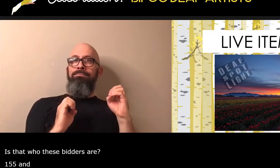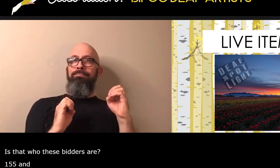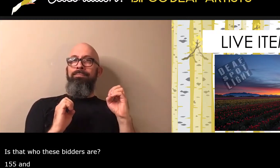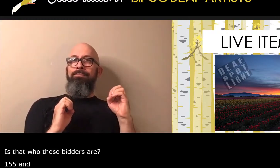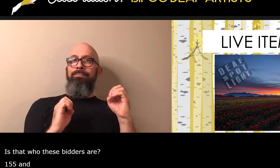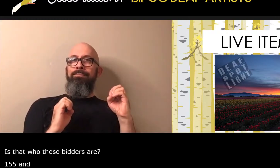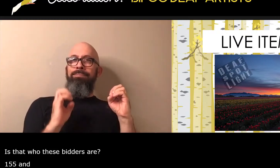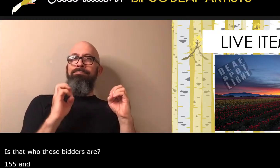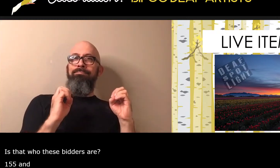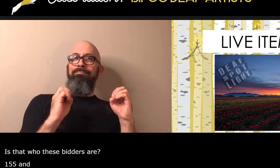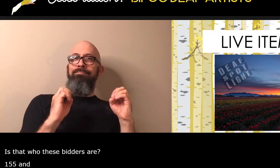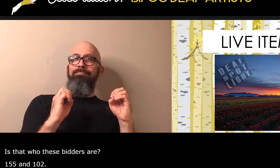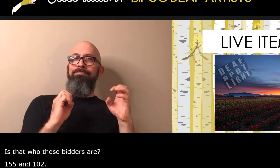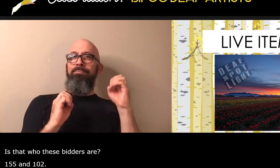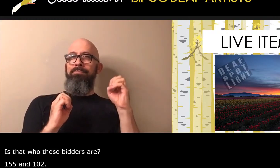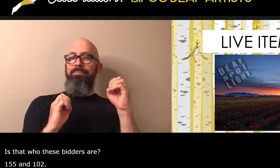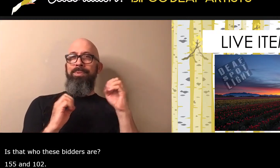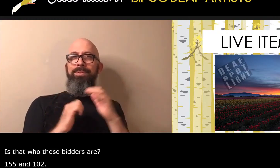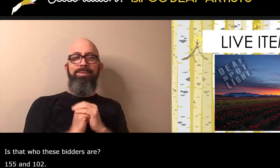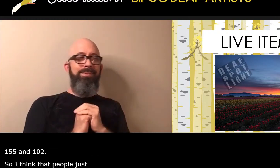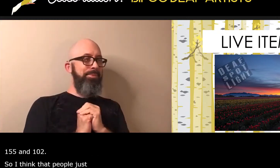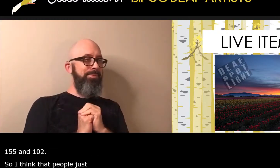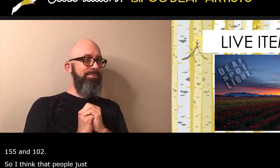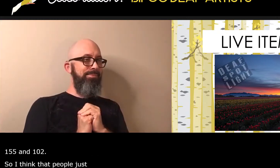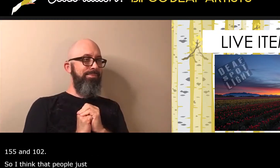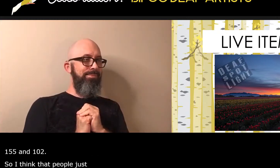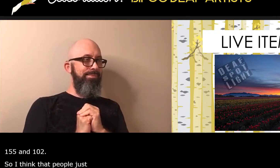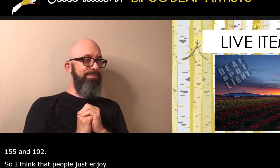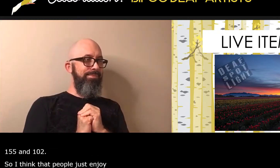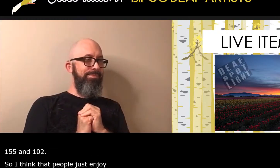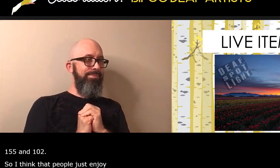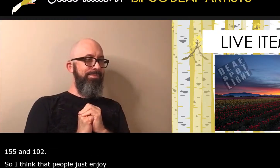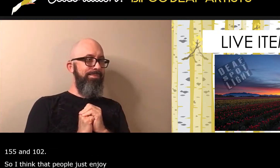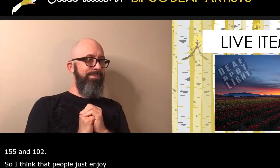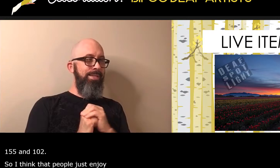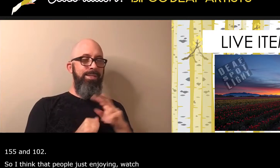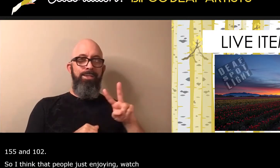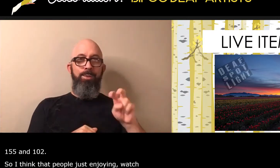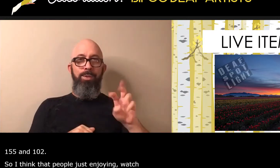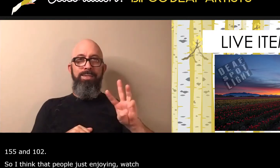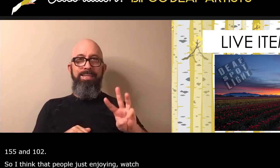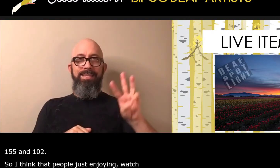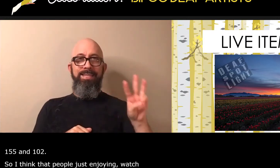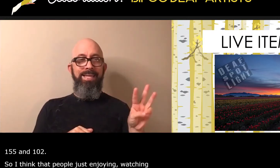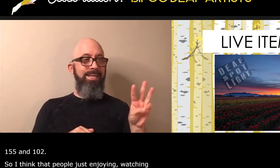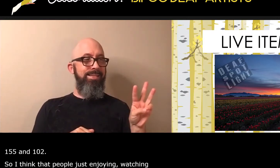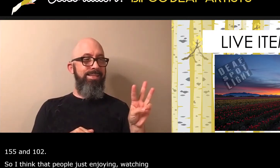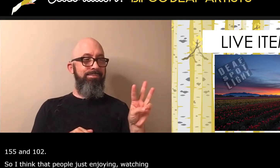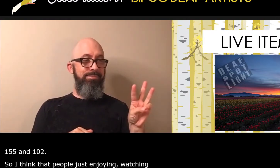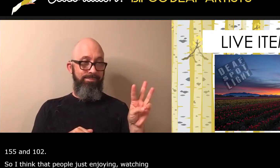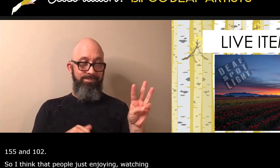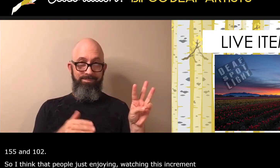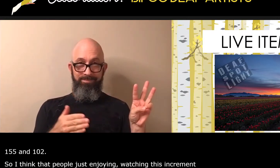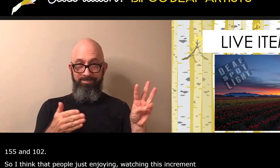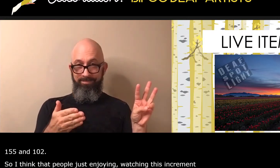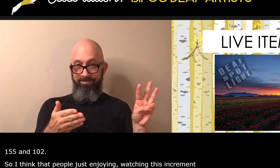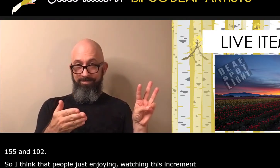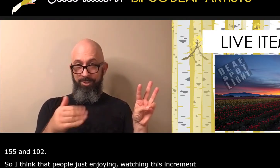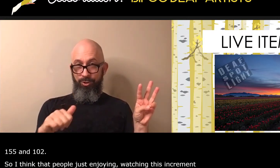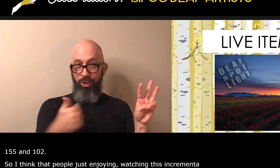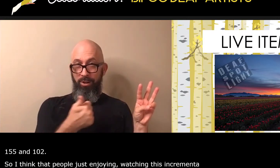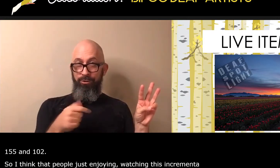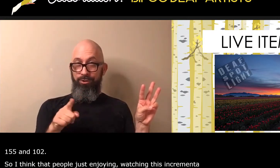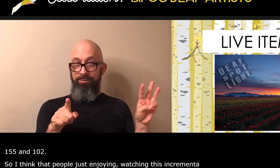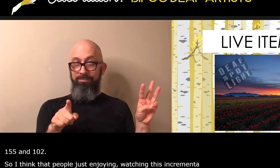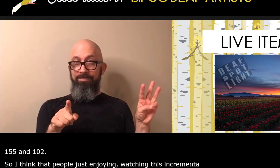So I think that people just enjoying watching this incremental raises.